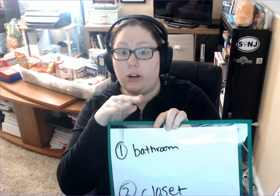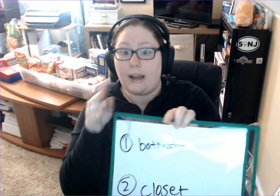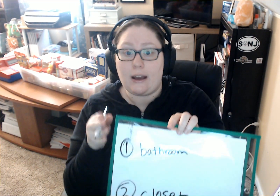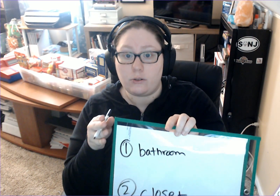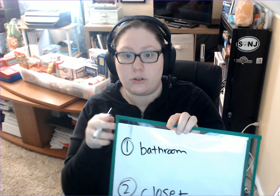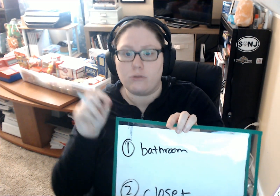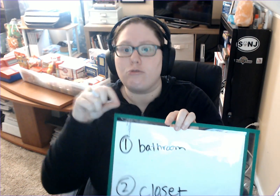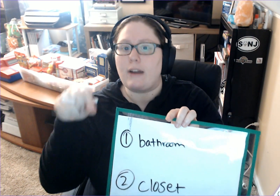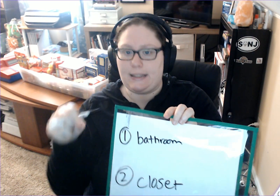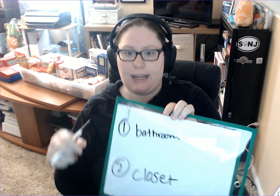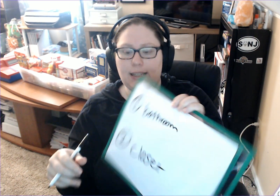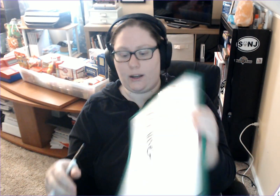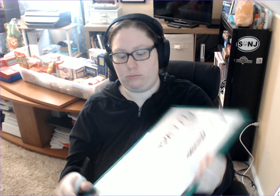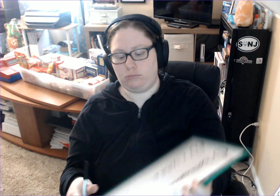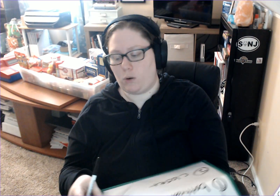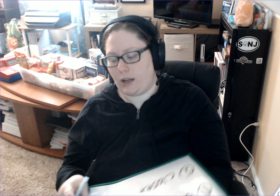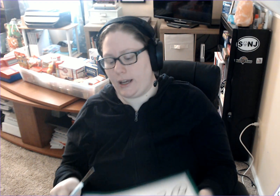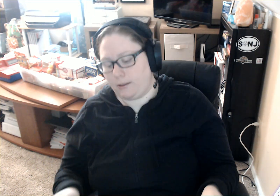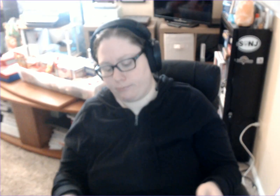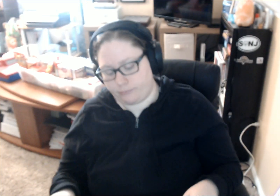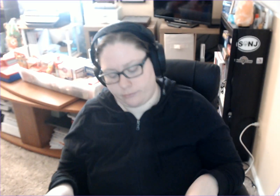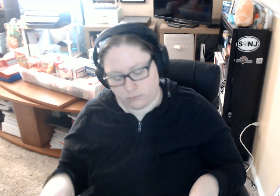house, write that down, okay?